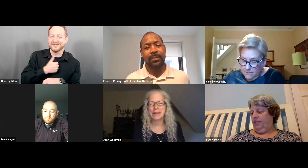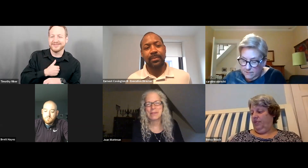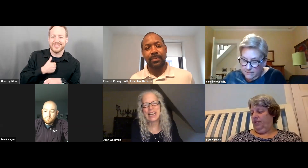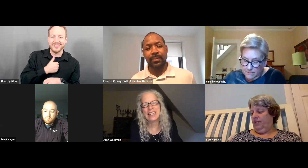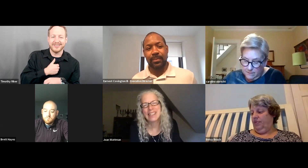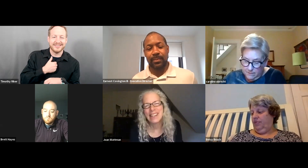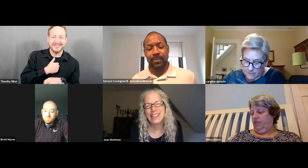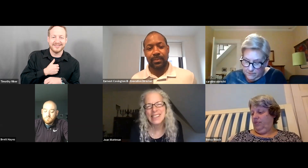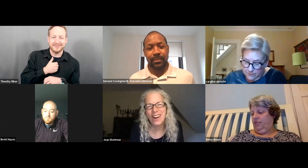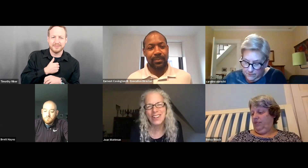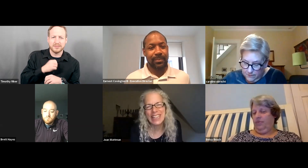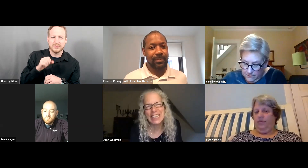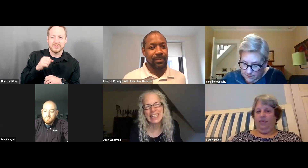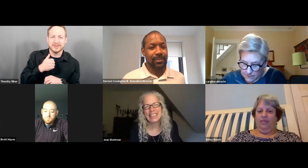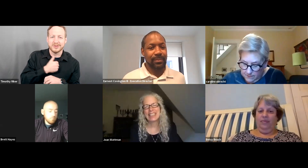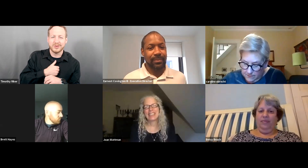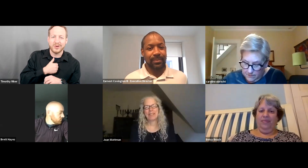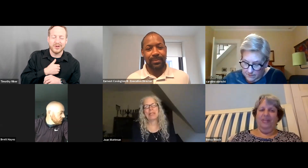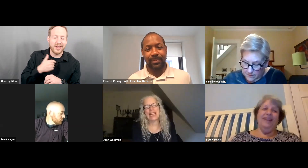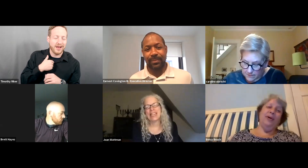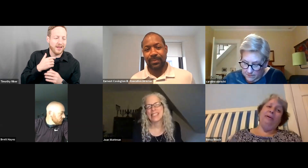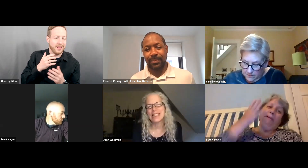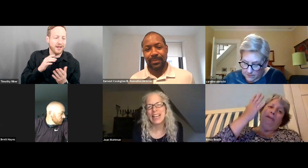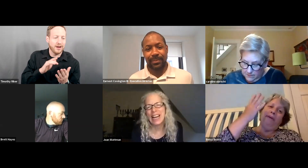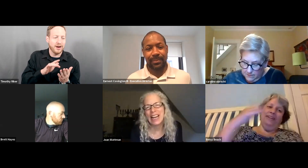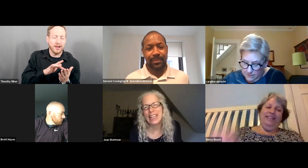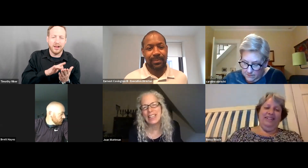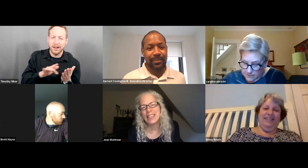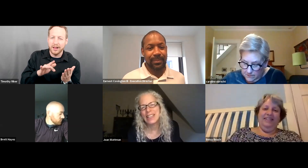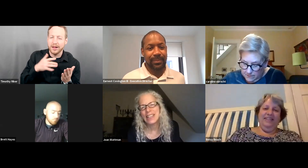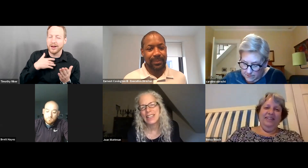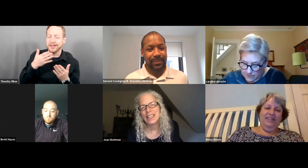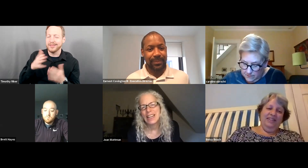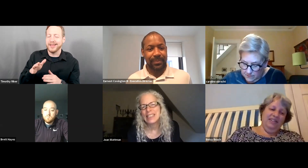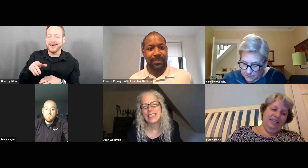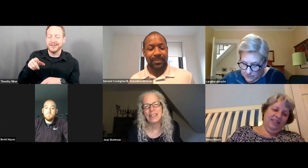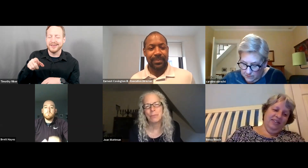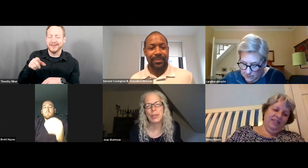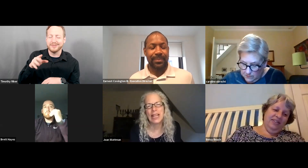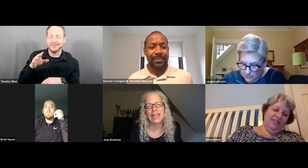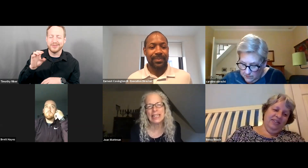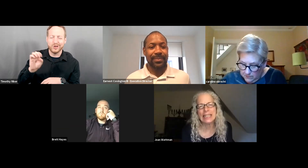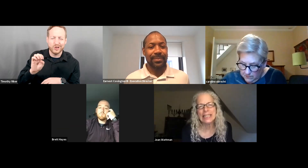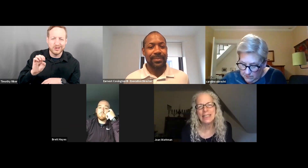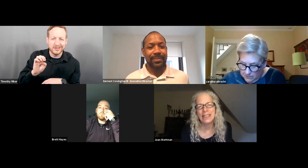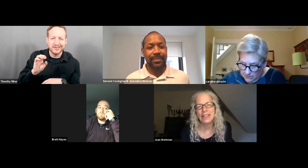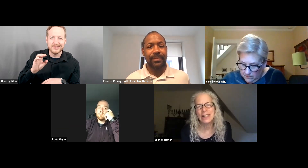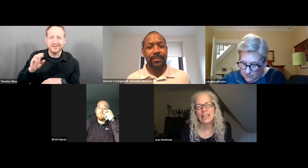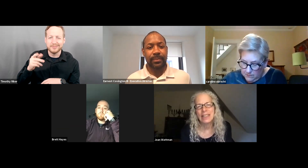Yes, Tim's saying, sorry. But yes, I didn't put that